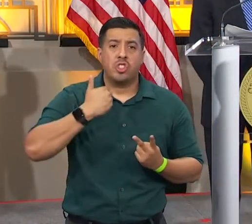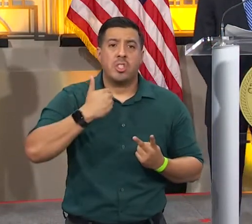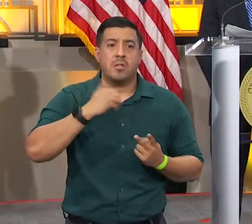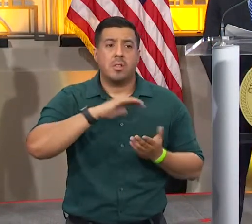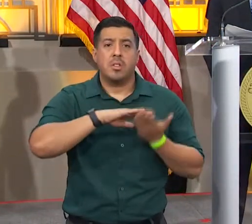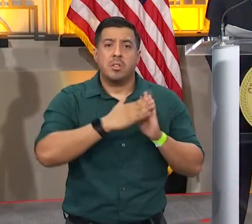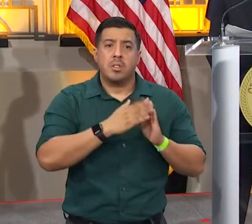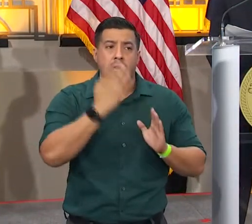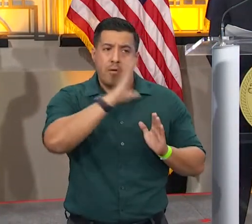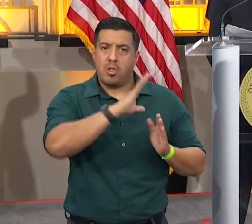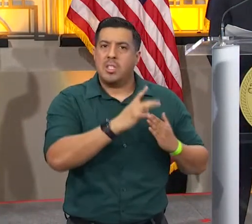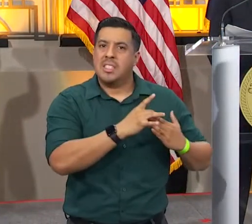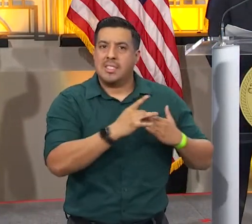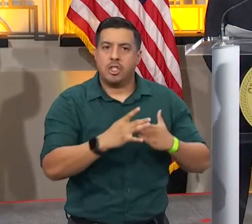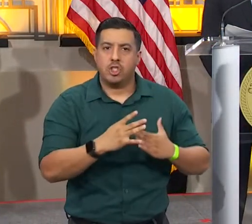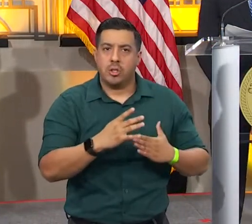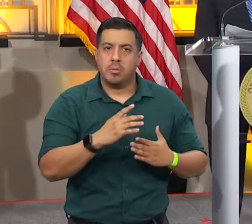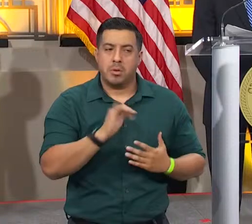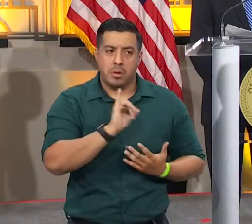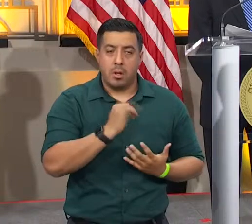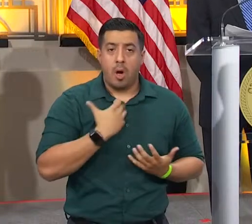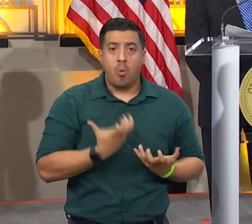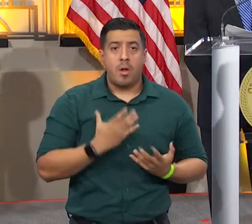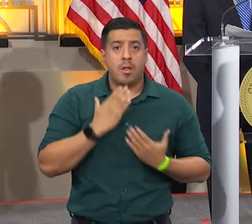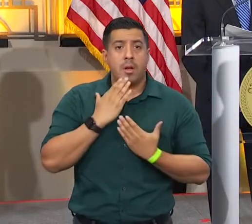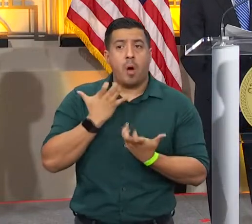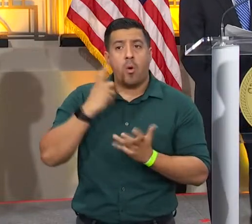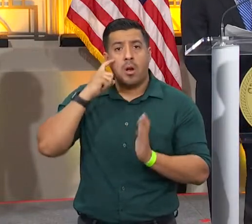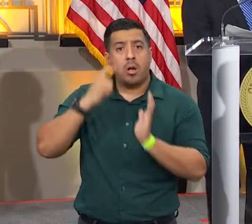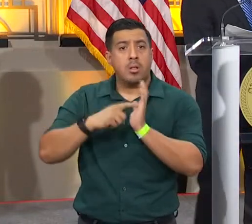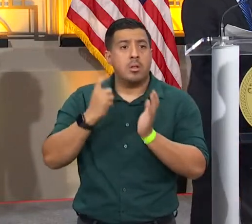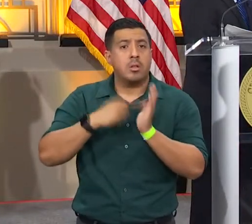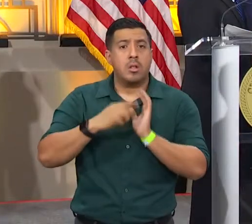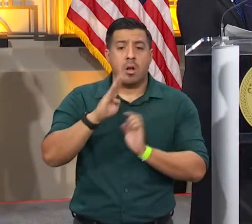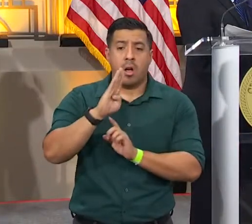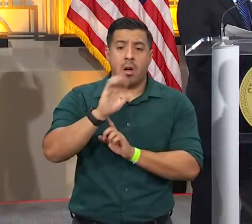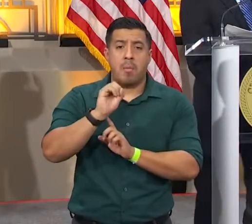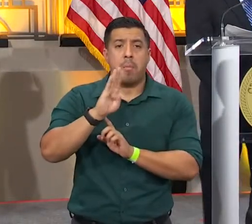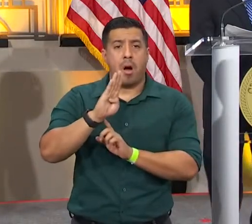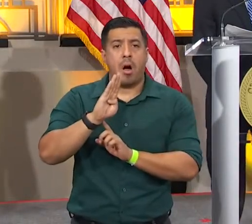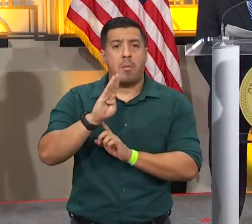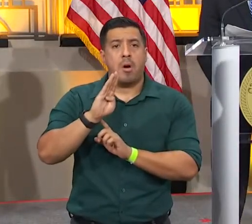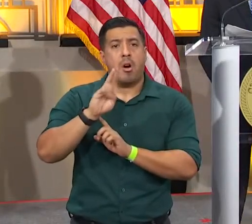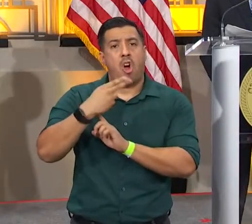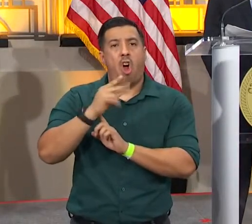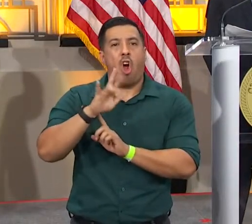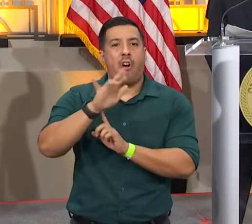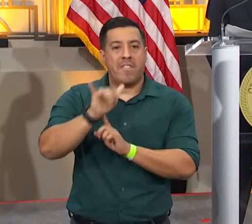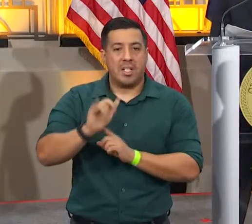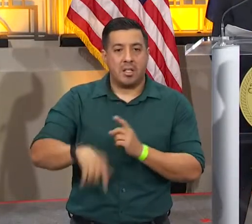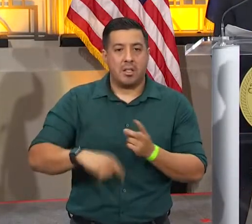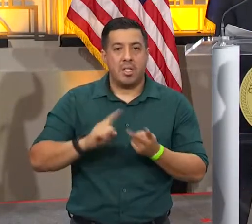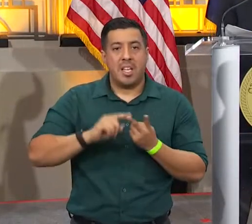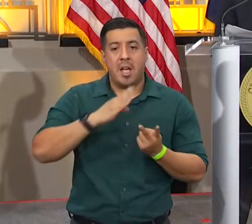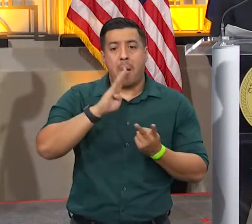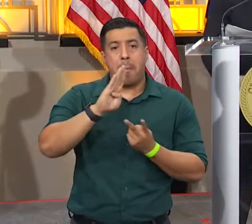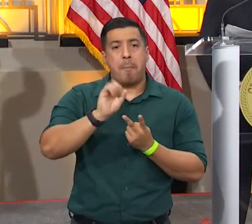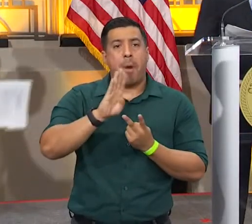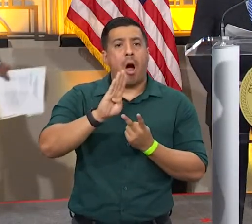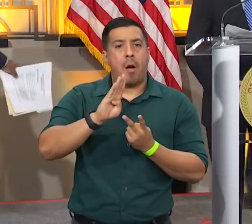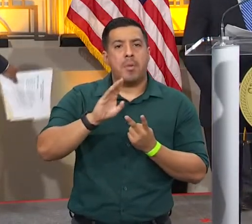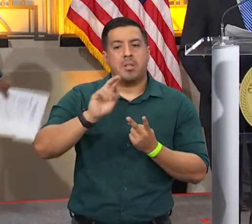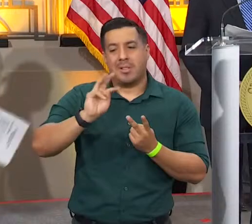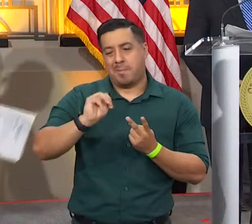City, Andy Icken, for their leadership. I also want to acknowledge Bob Harvey, and Bob Mitchell, both of whom saw